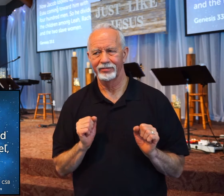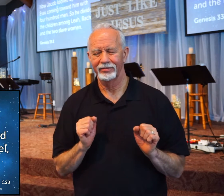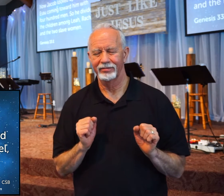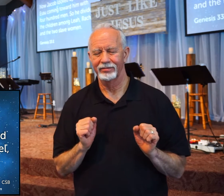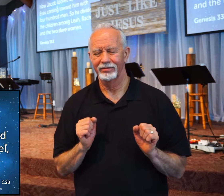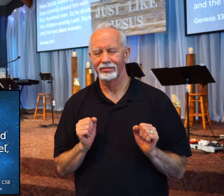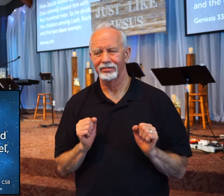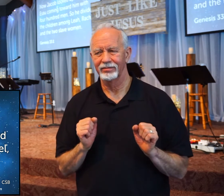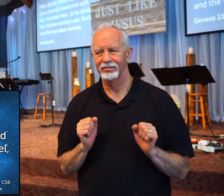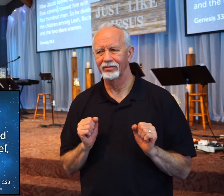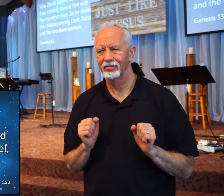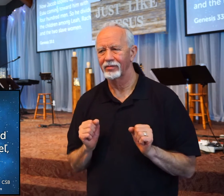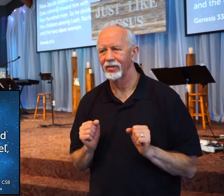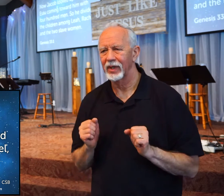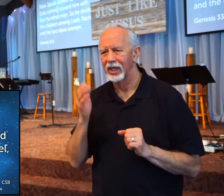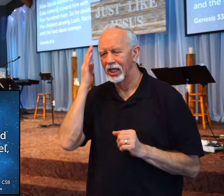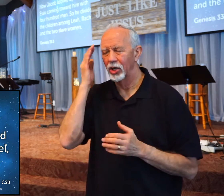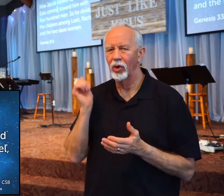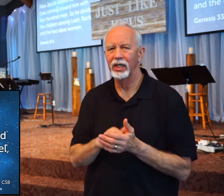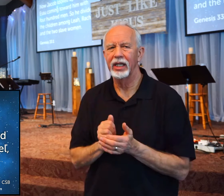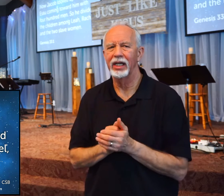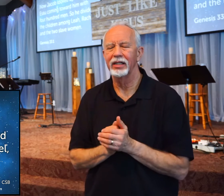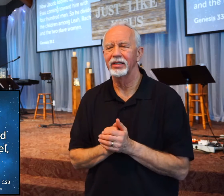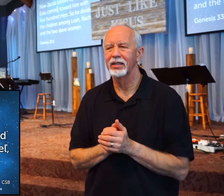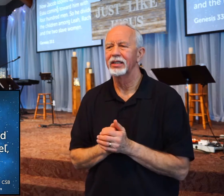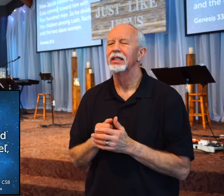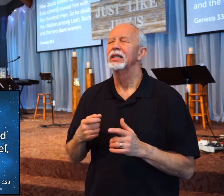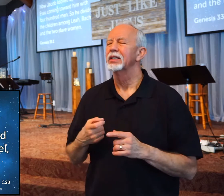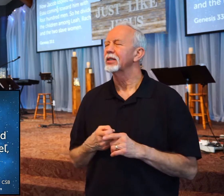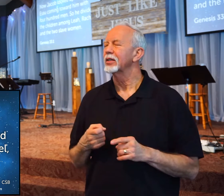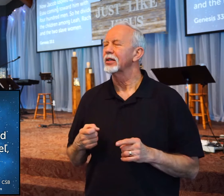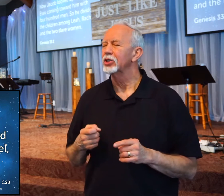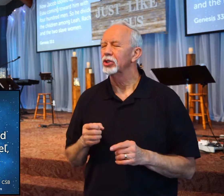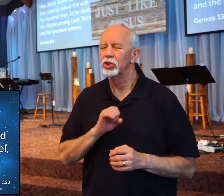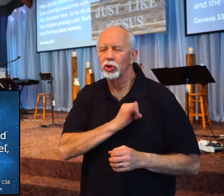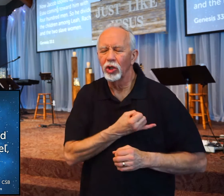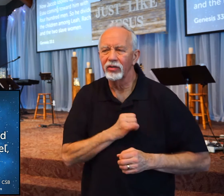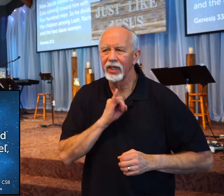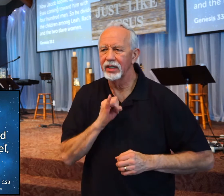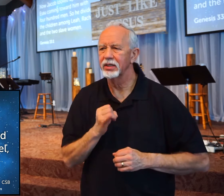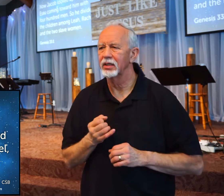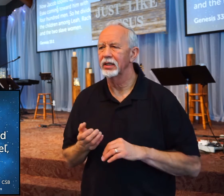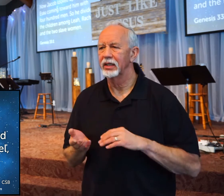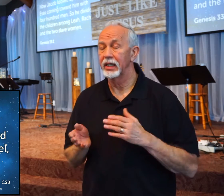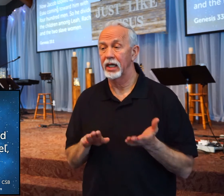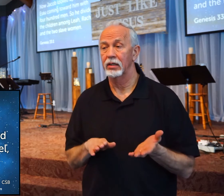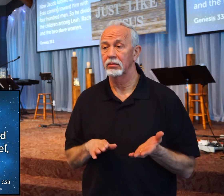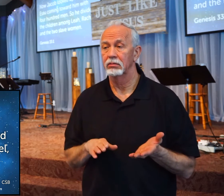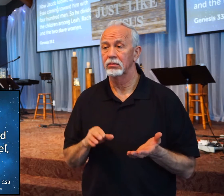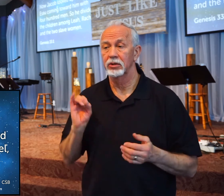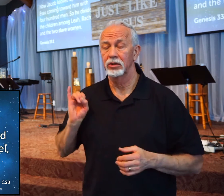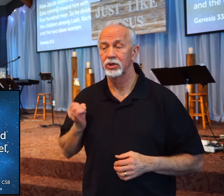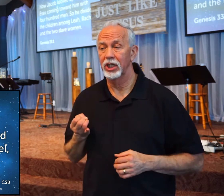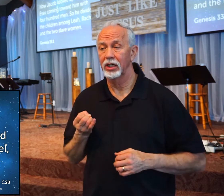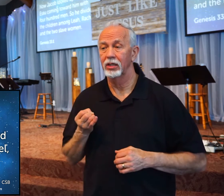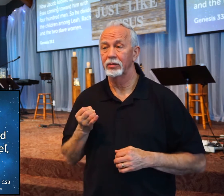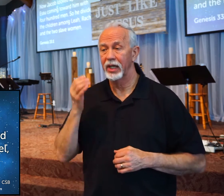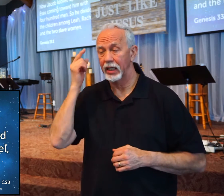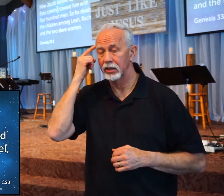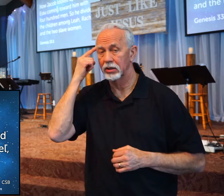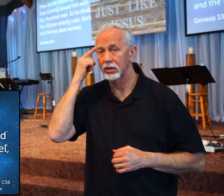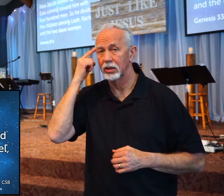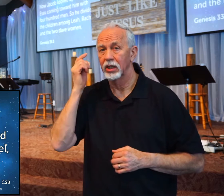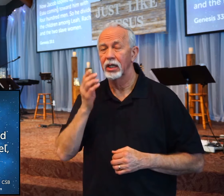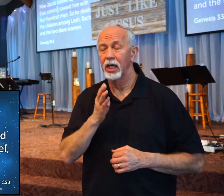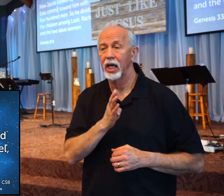And so, knowing that from the perspective of Jacob, Joseph is dead. And Benjamin